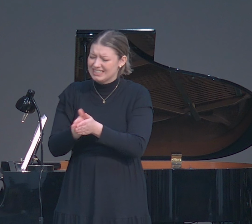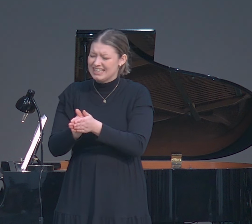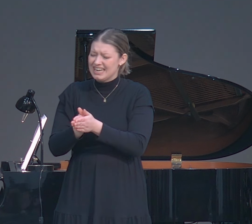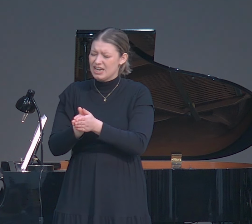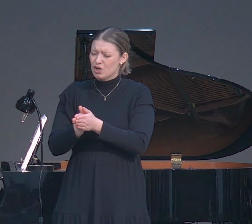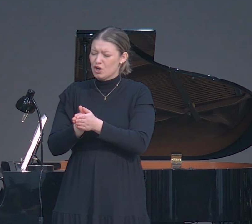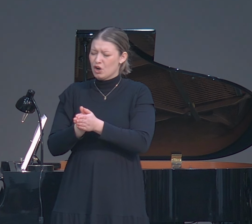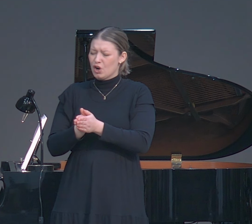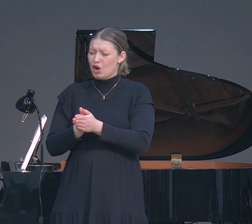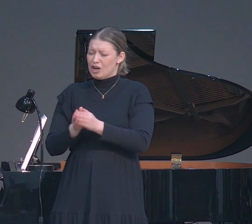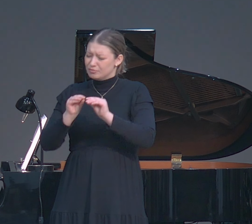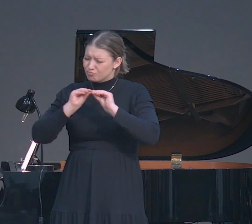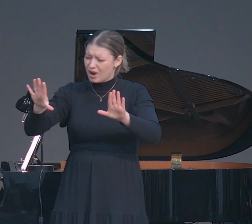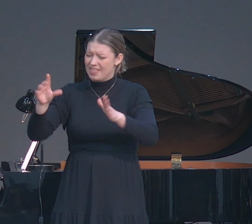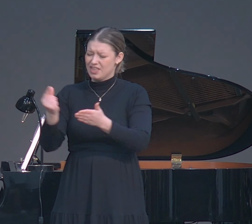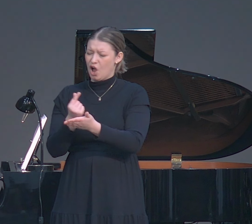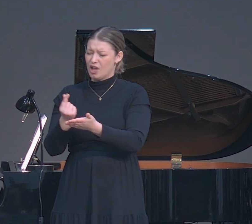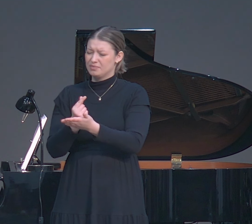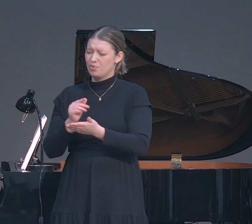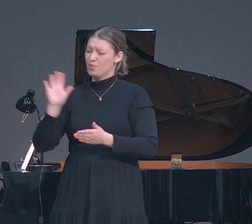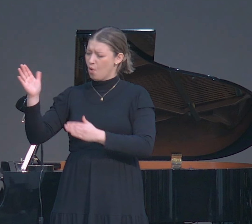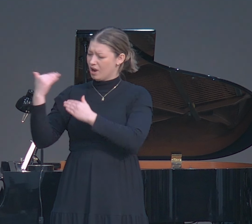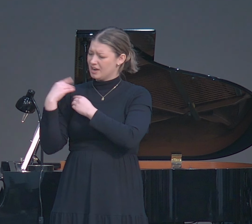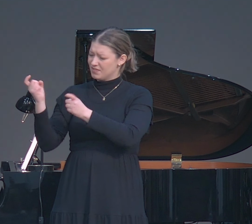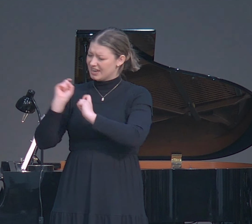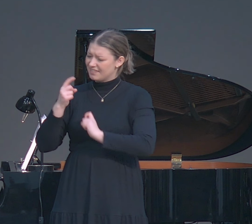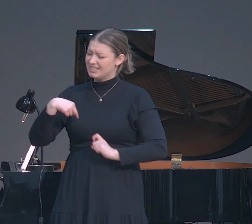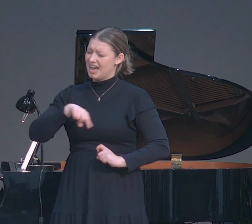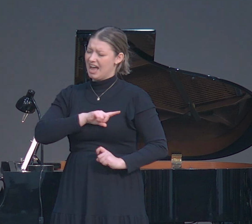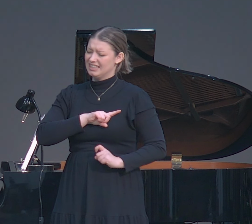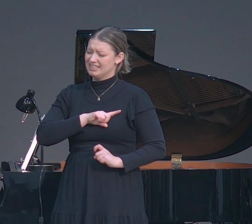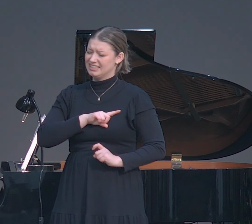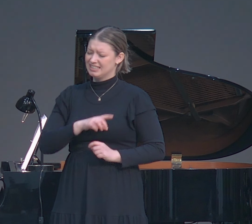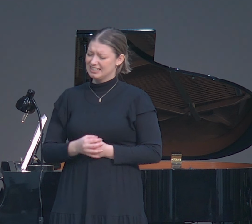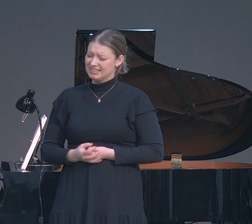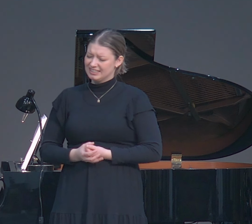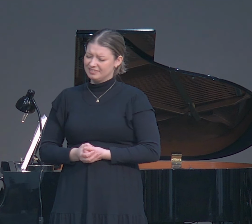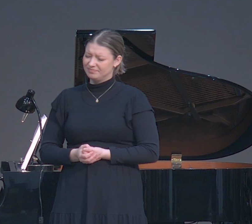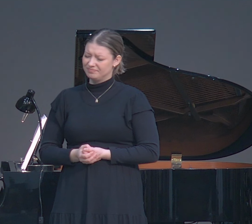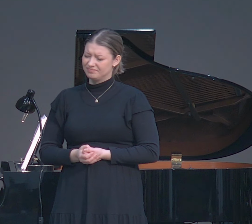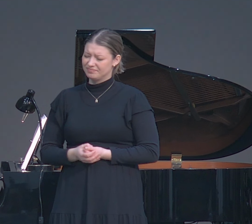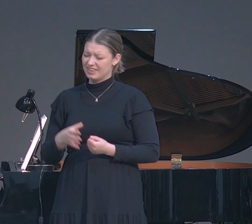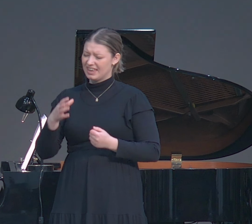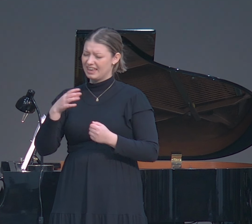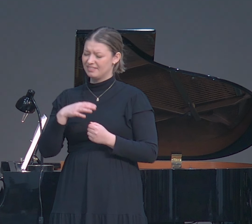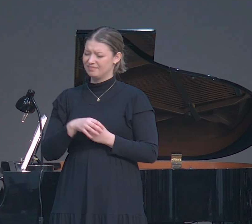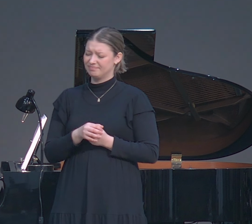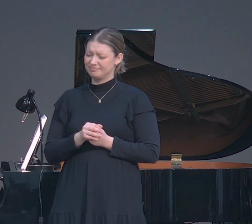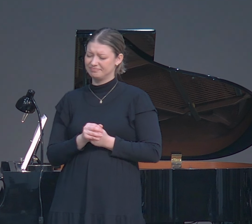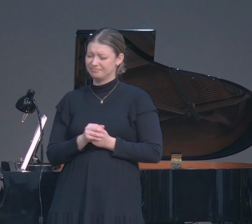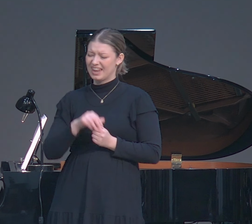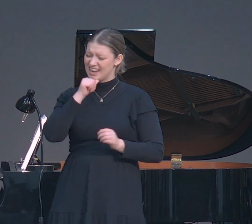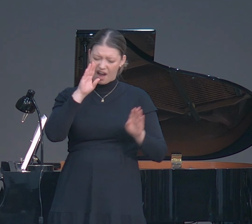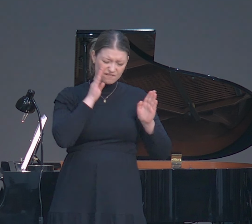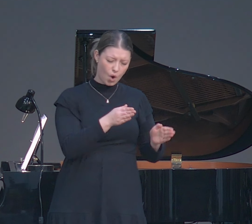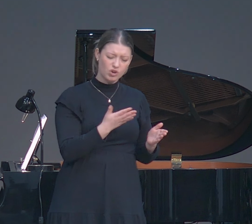to fulfill your mission than we are to keep and hoard what we can in this